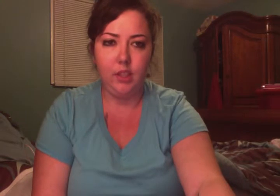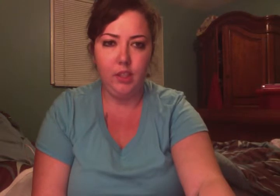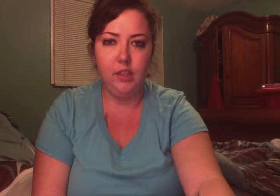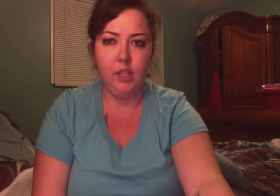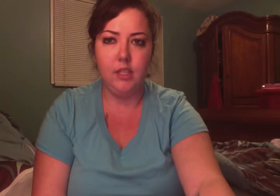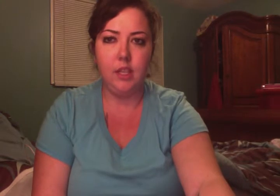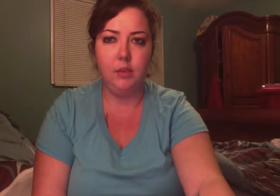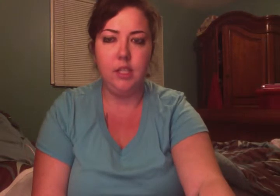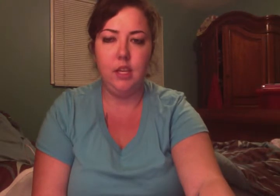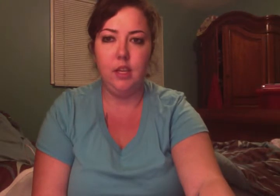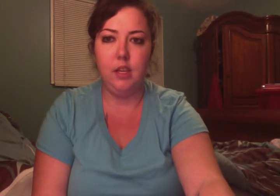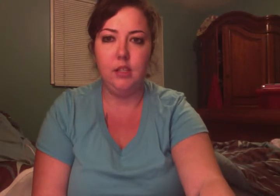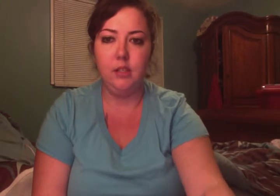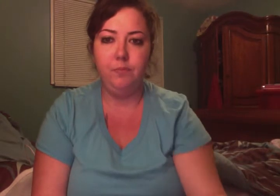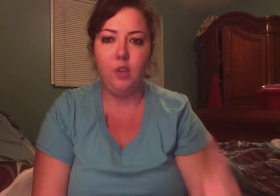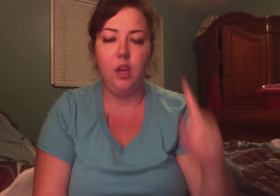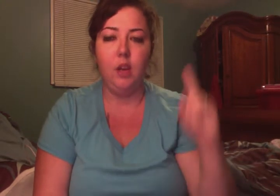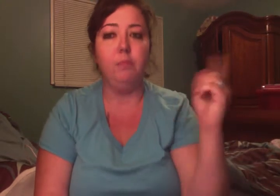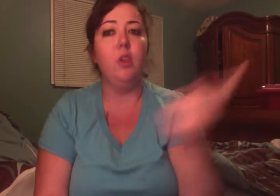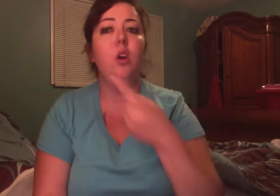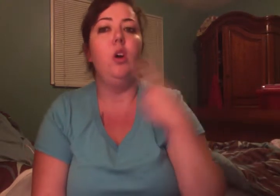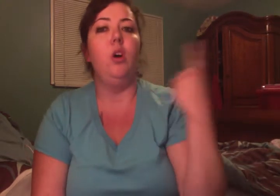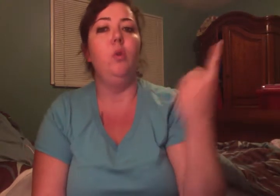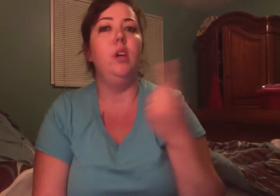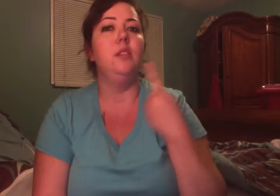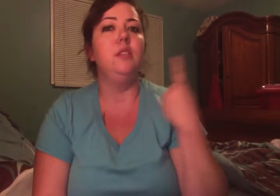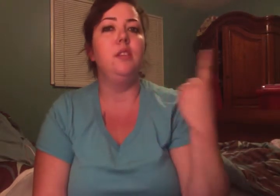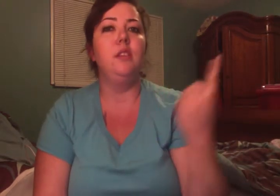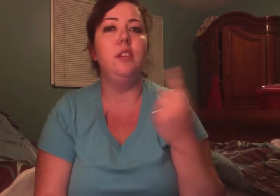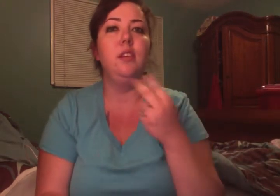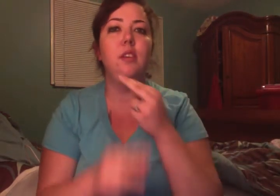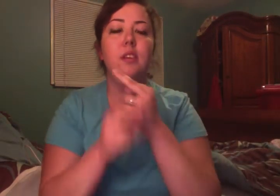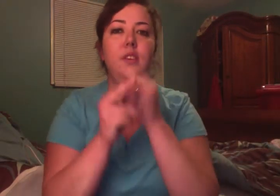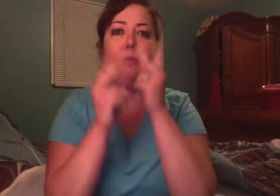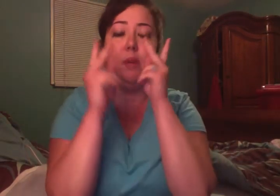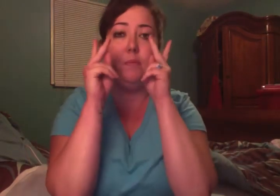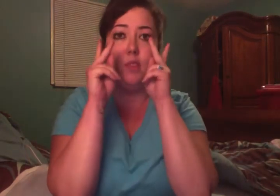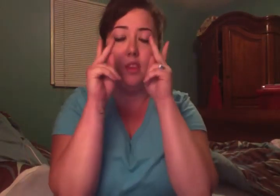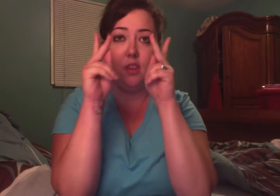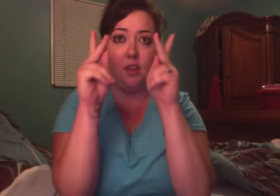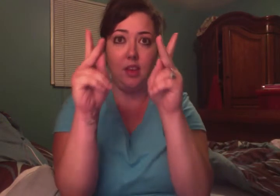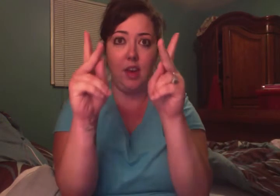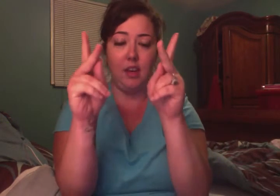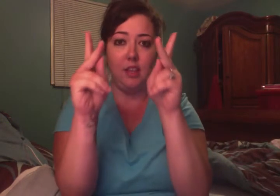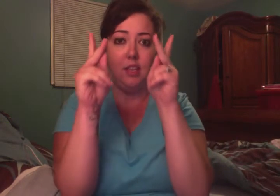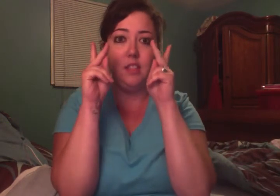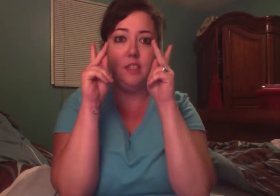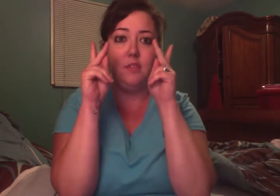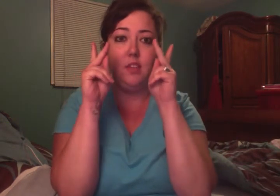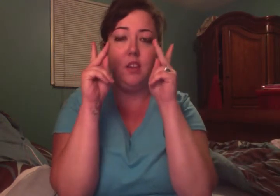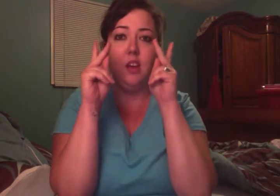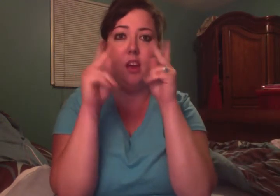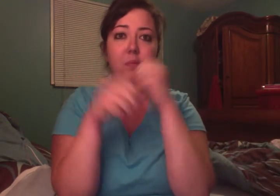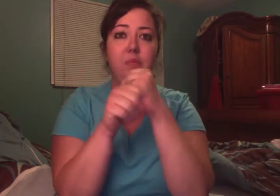The next thing I would say is always keep eye contact. Make